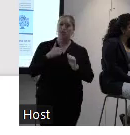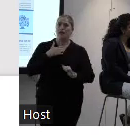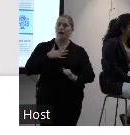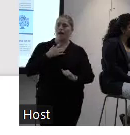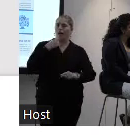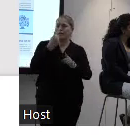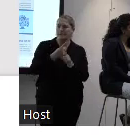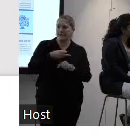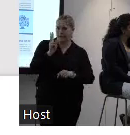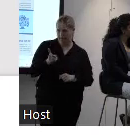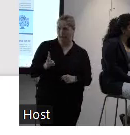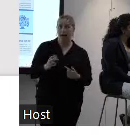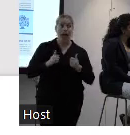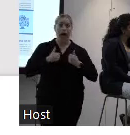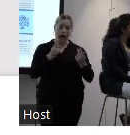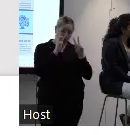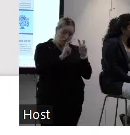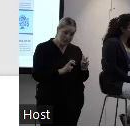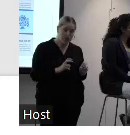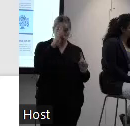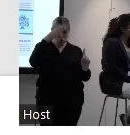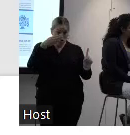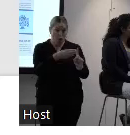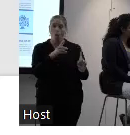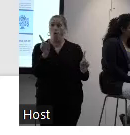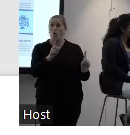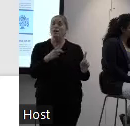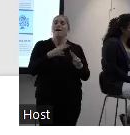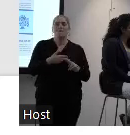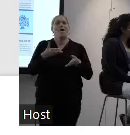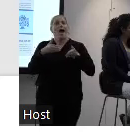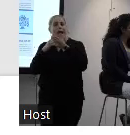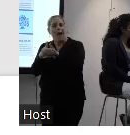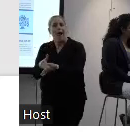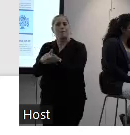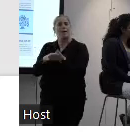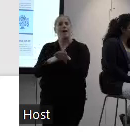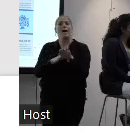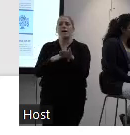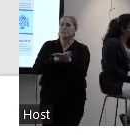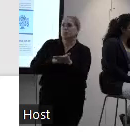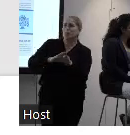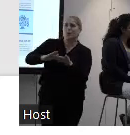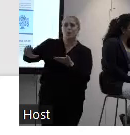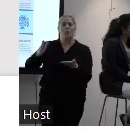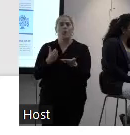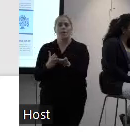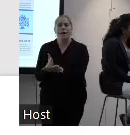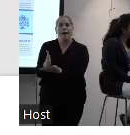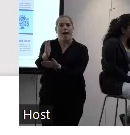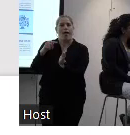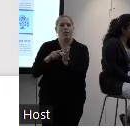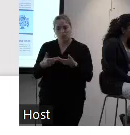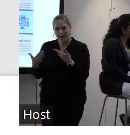start. So the goal of this research is to create streamlined pathways of care. So through what we have done to date and what we continue to do, we want